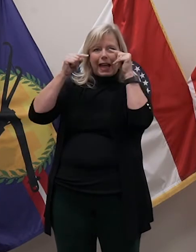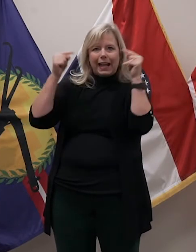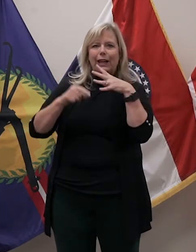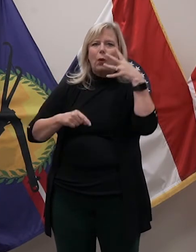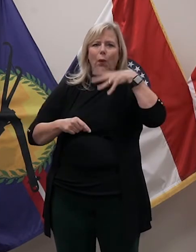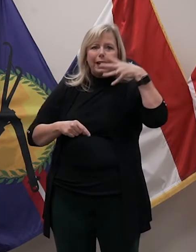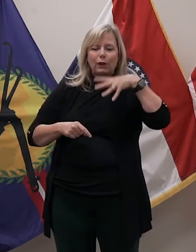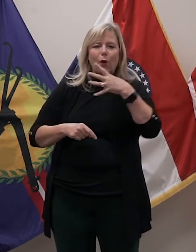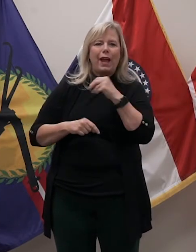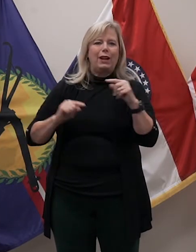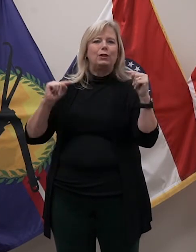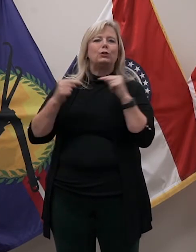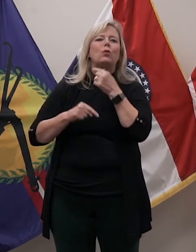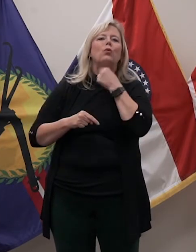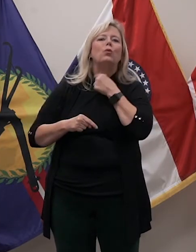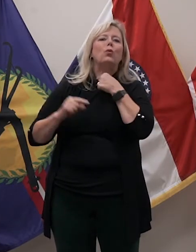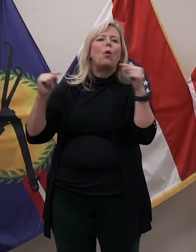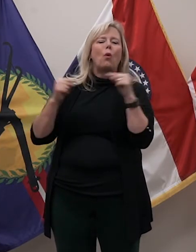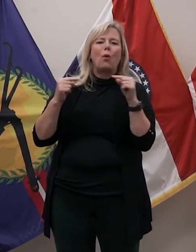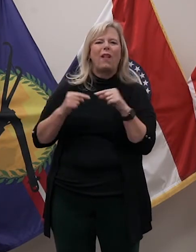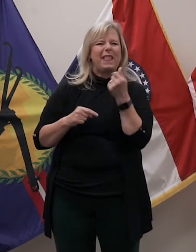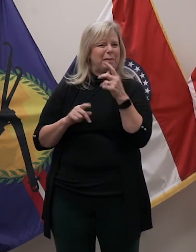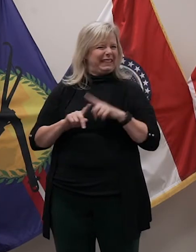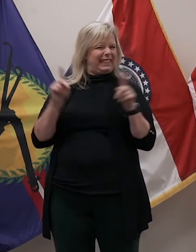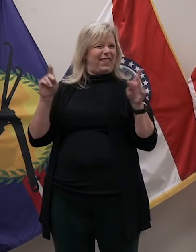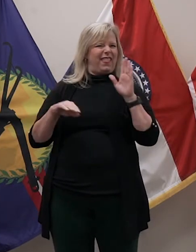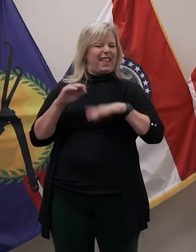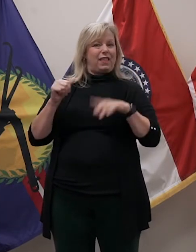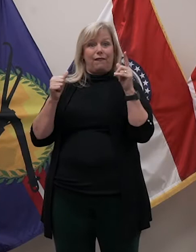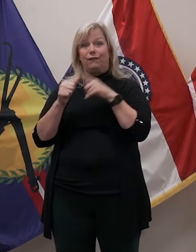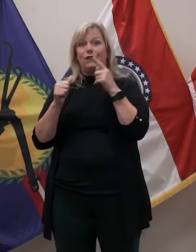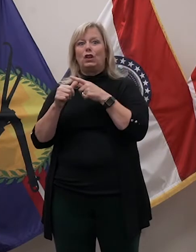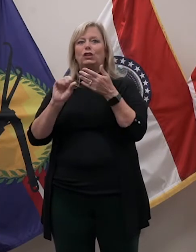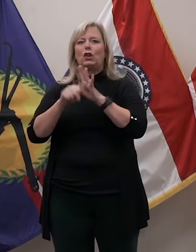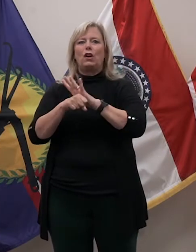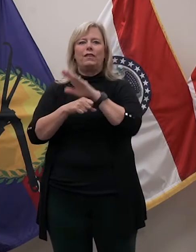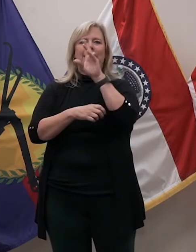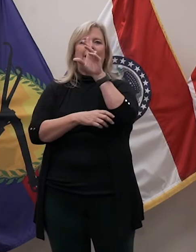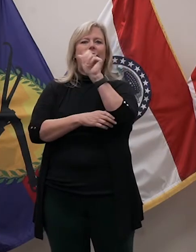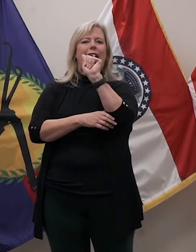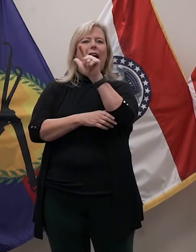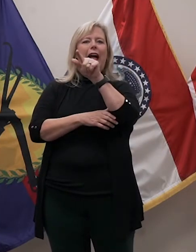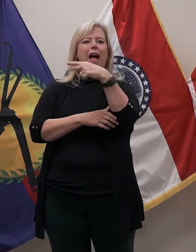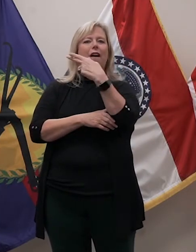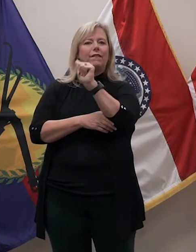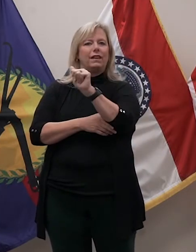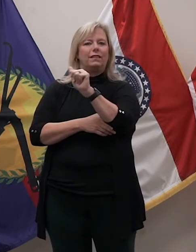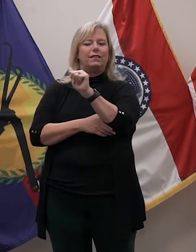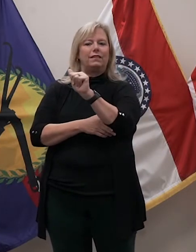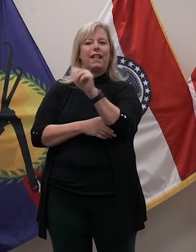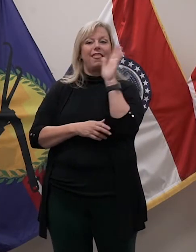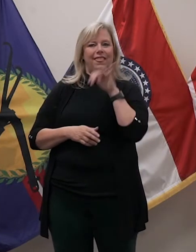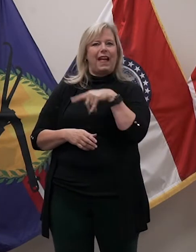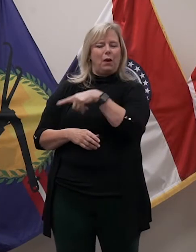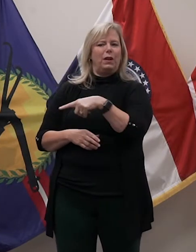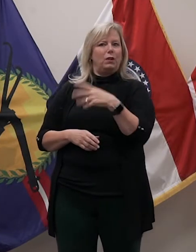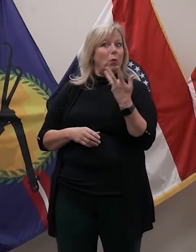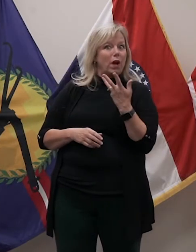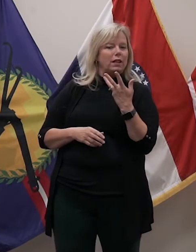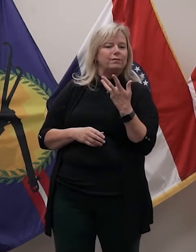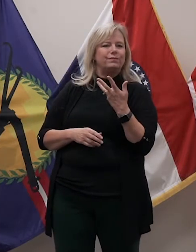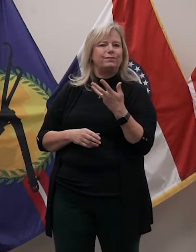nose, and a sore throat, are somewhat different than those associated with the Alpha variant of COVID, which